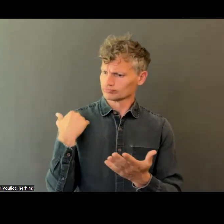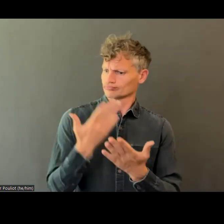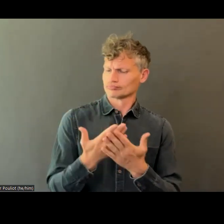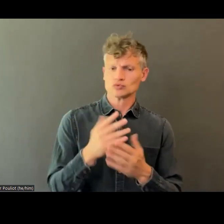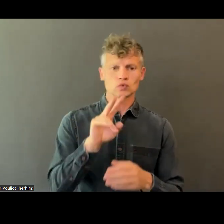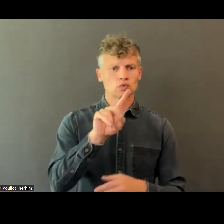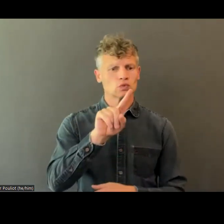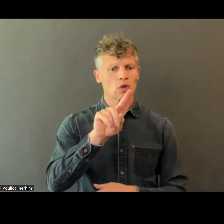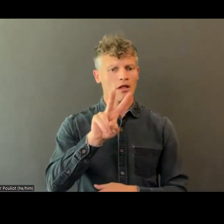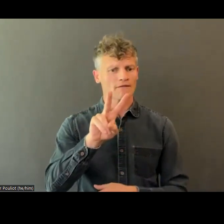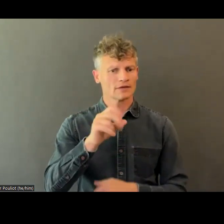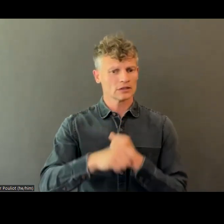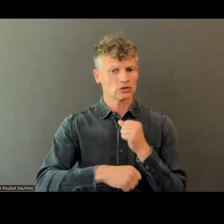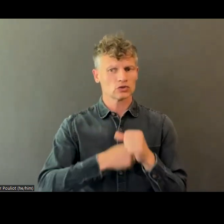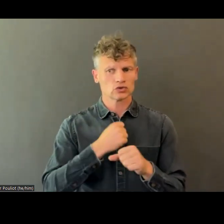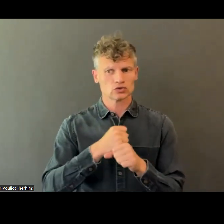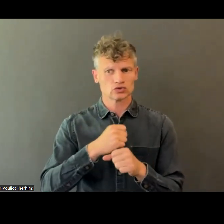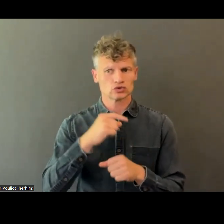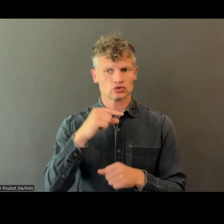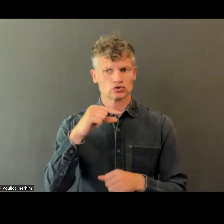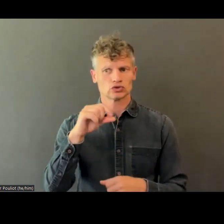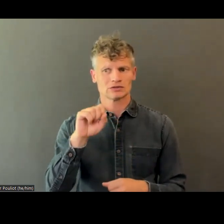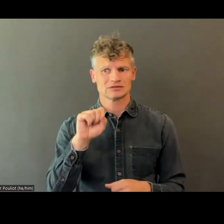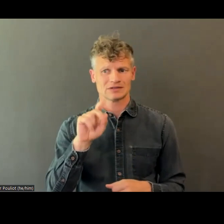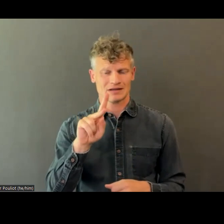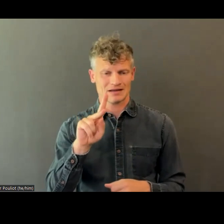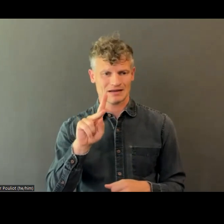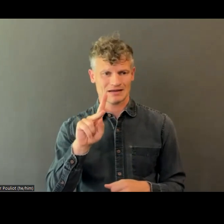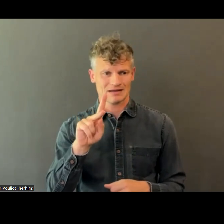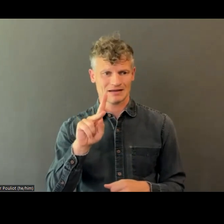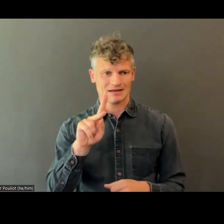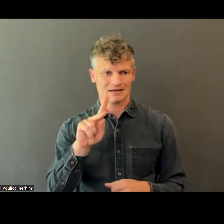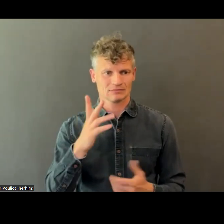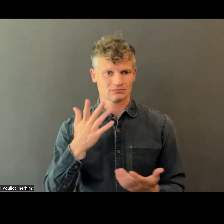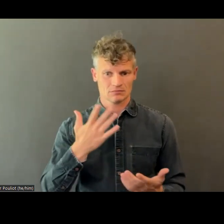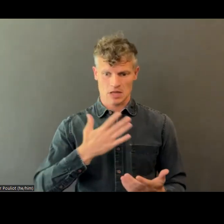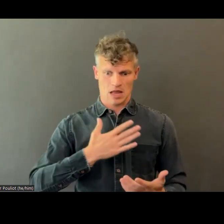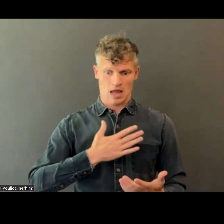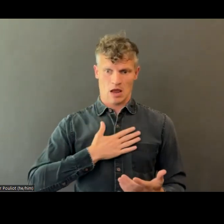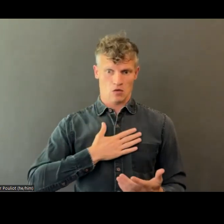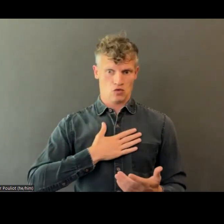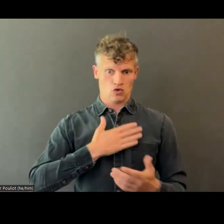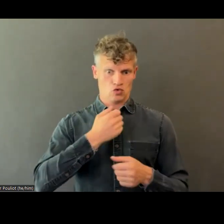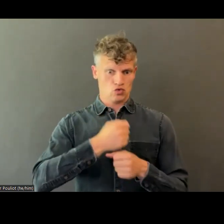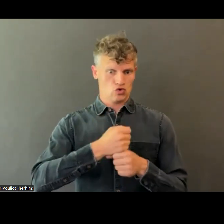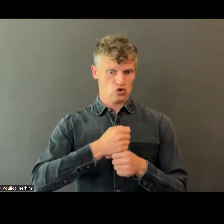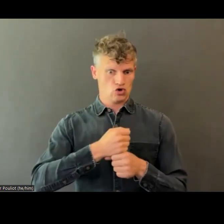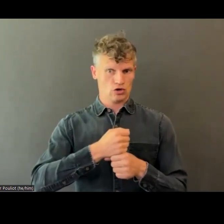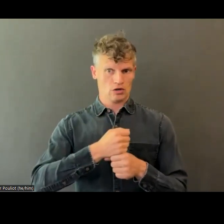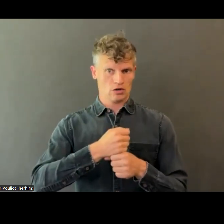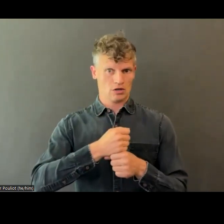areas which can help us be a better business overall. So what does that mean for disability